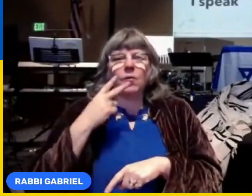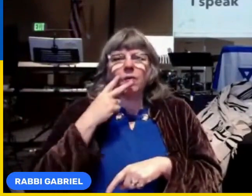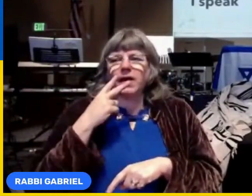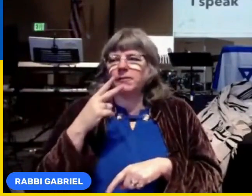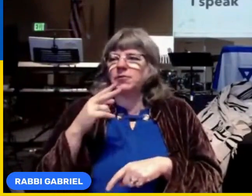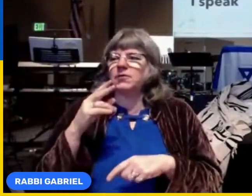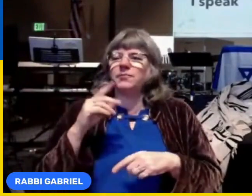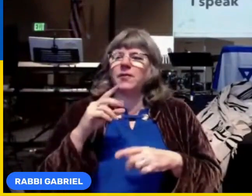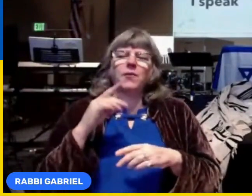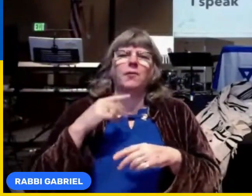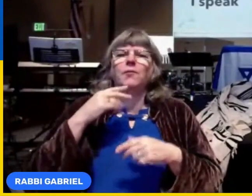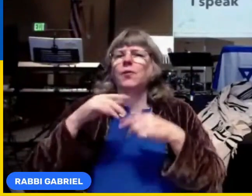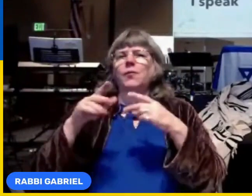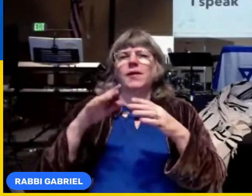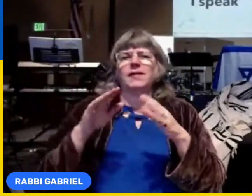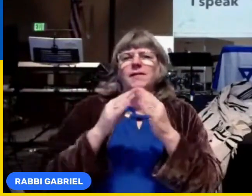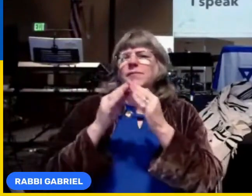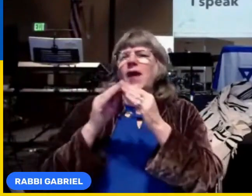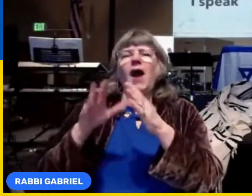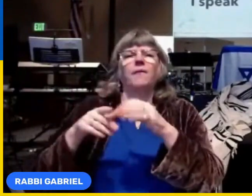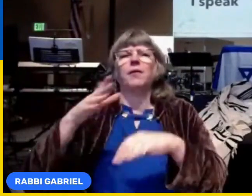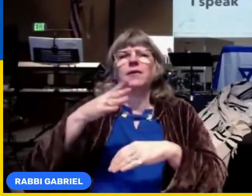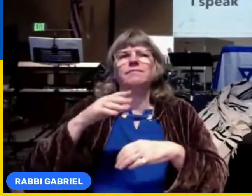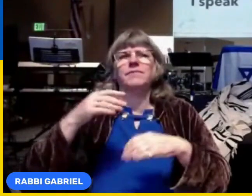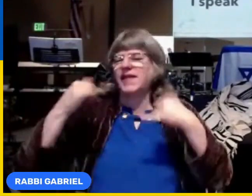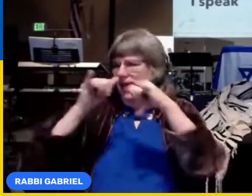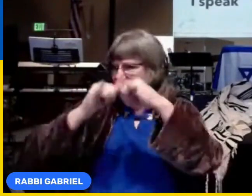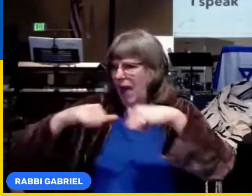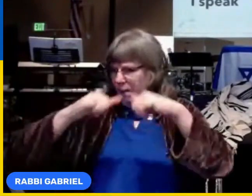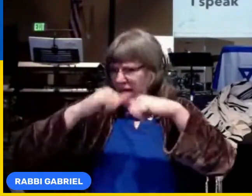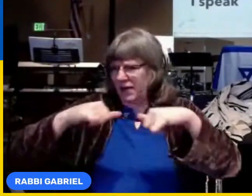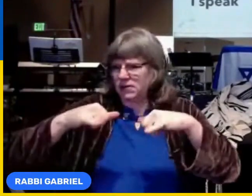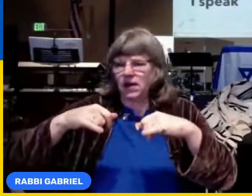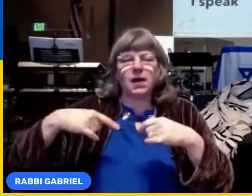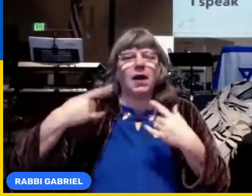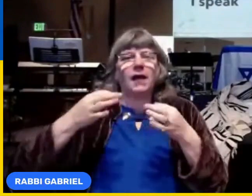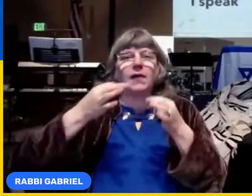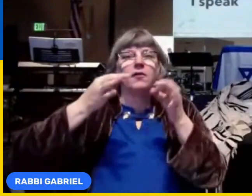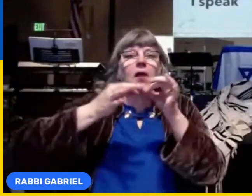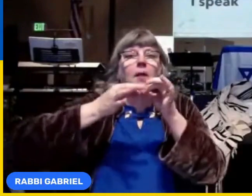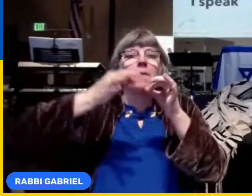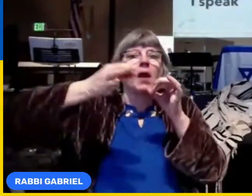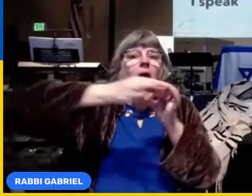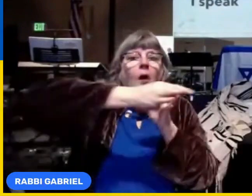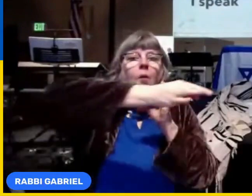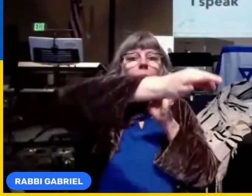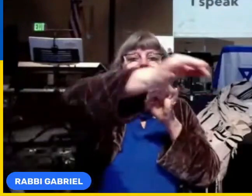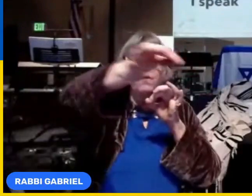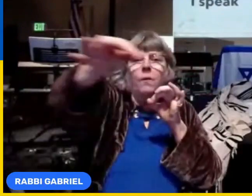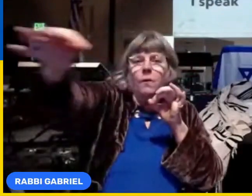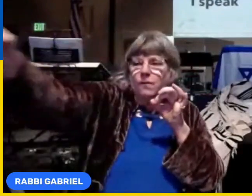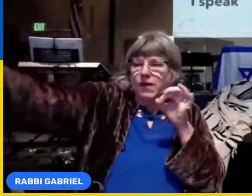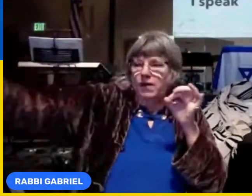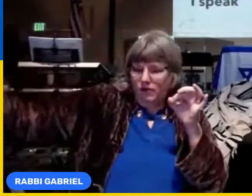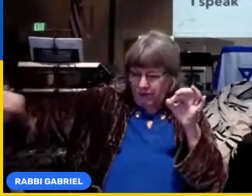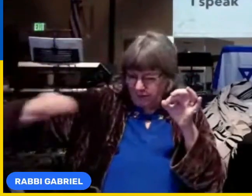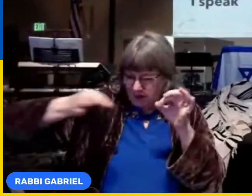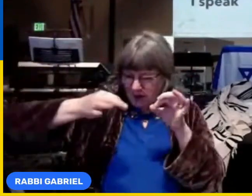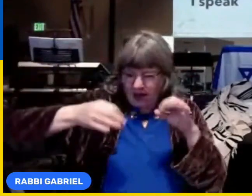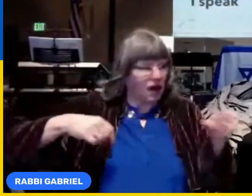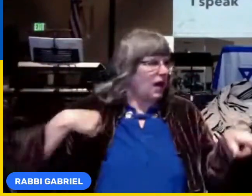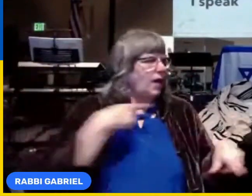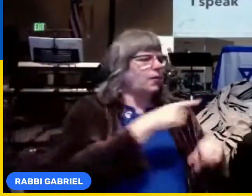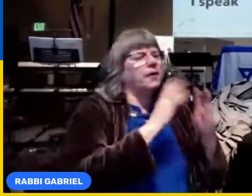his two young children playing by what looked like a trail leading somewhere. And we